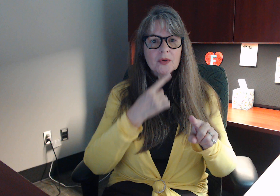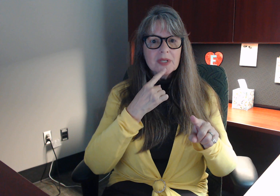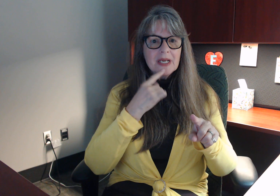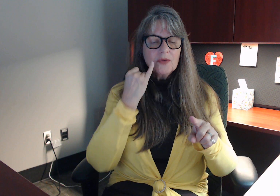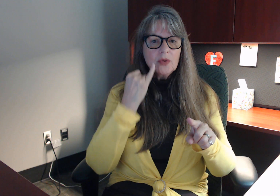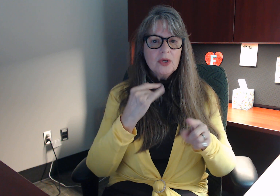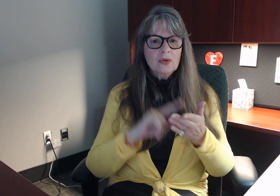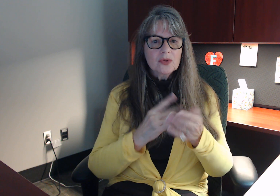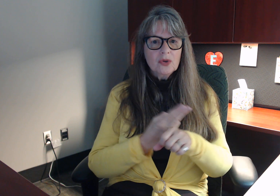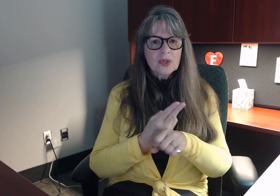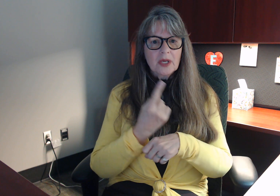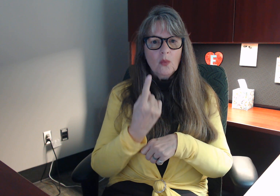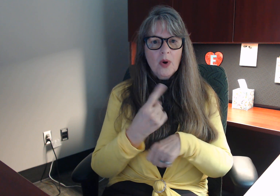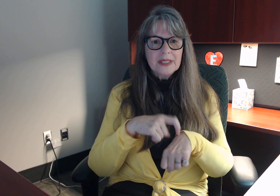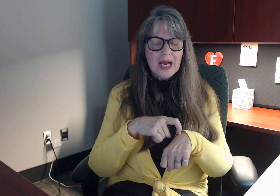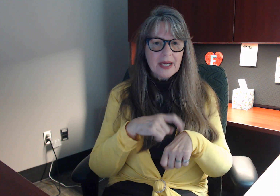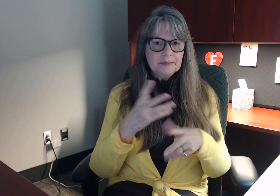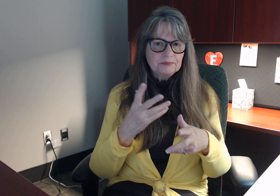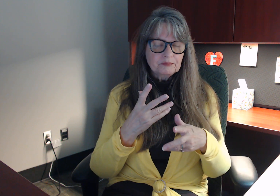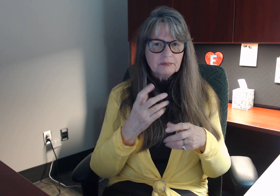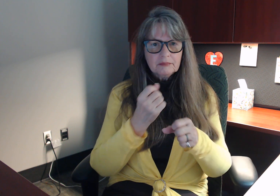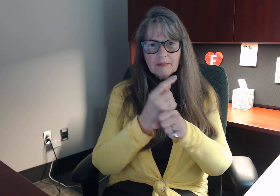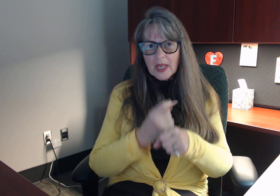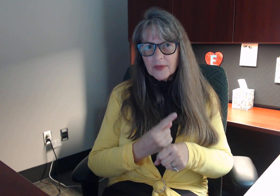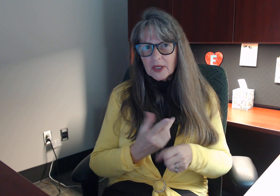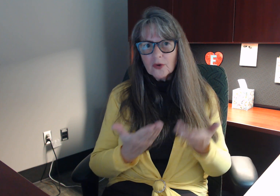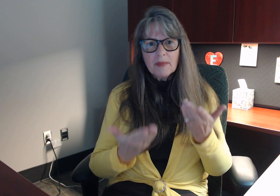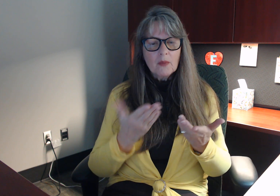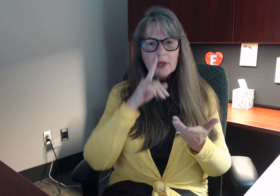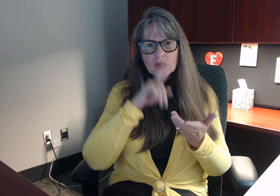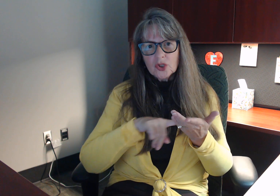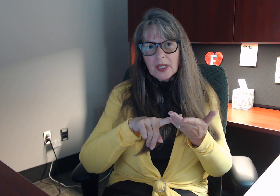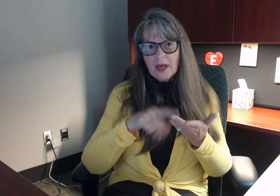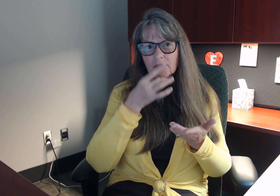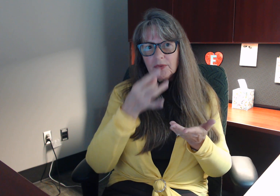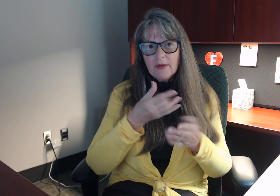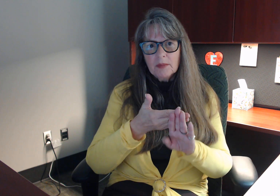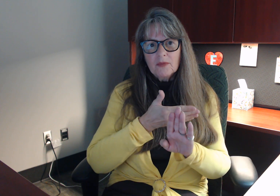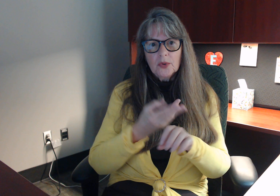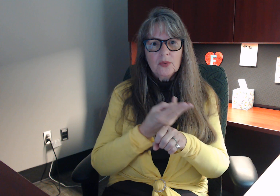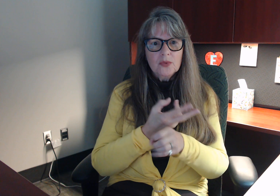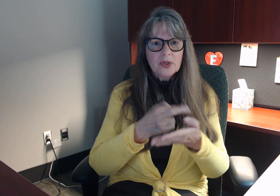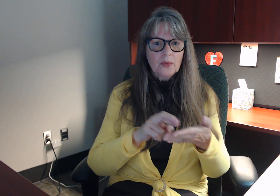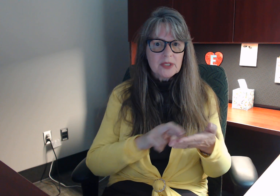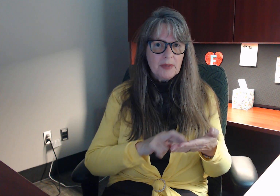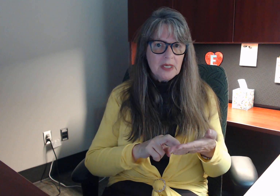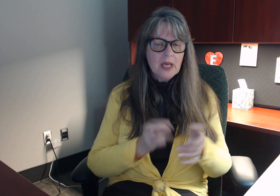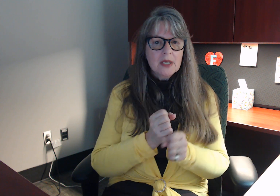saying if you only use it like one time every year, you might want to just check it out for flavor before you use it in a recipe to